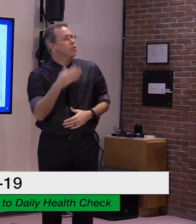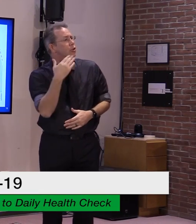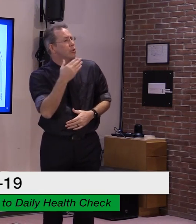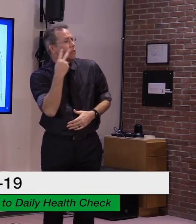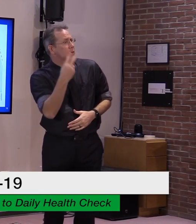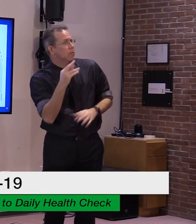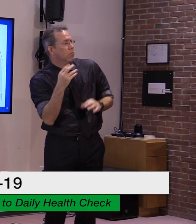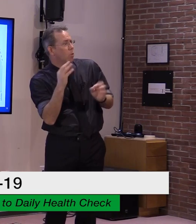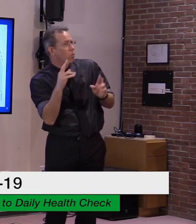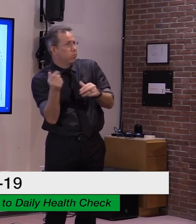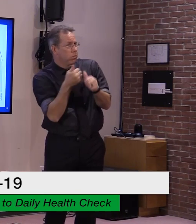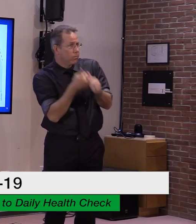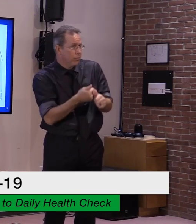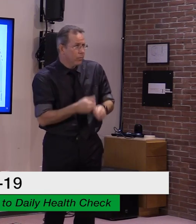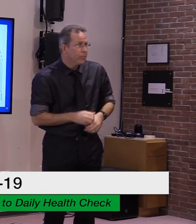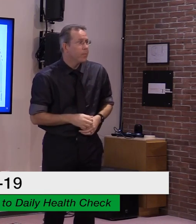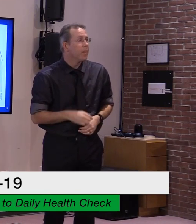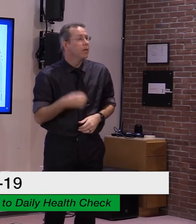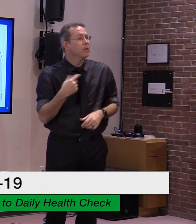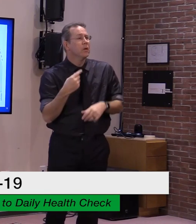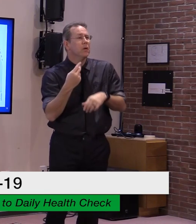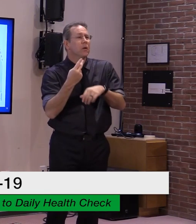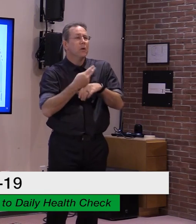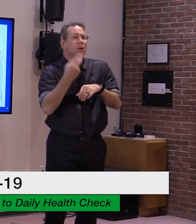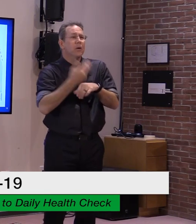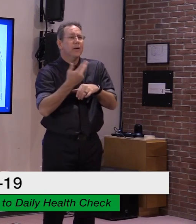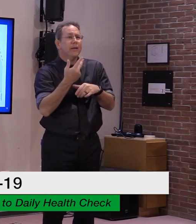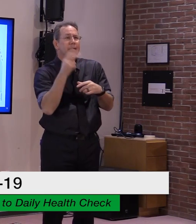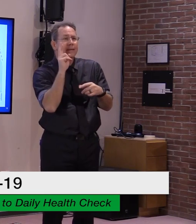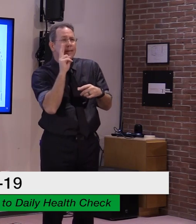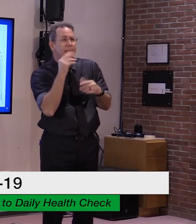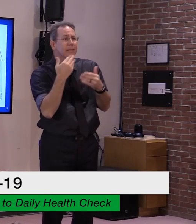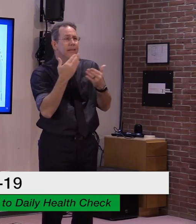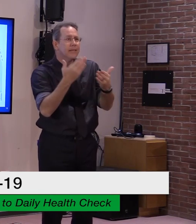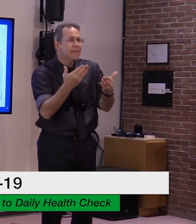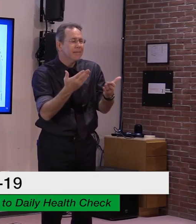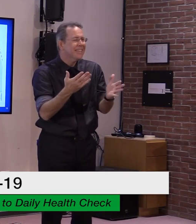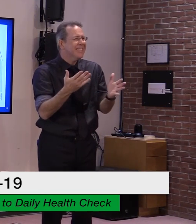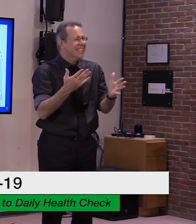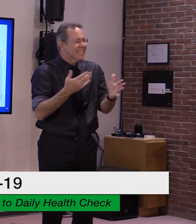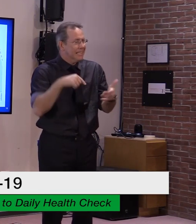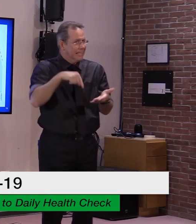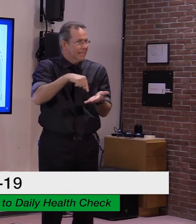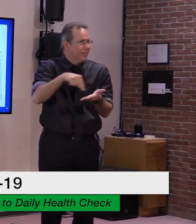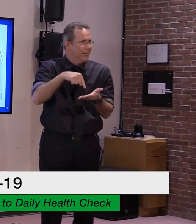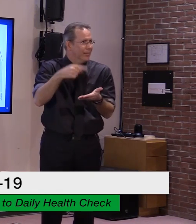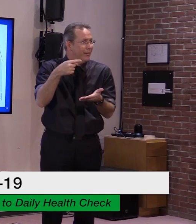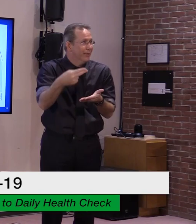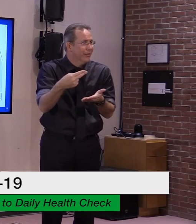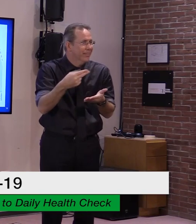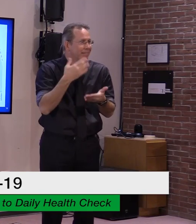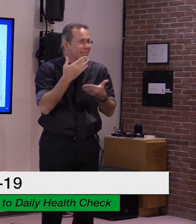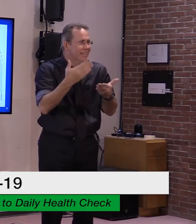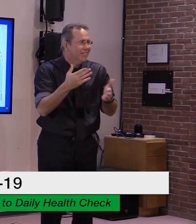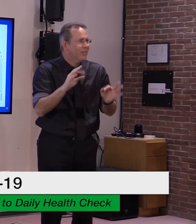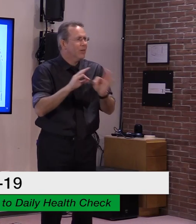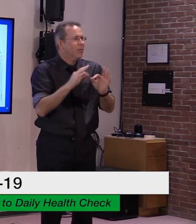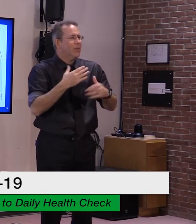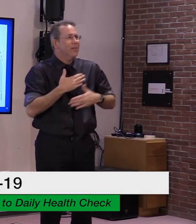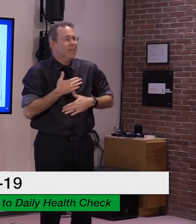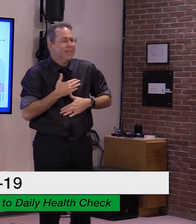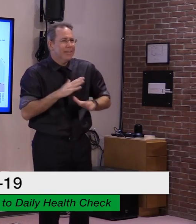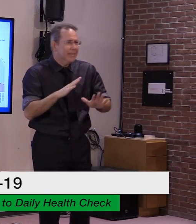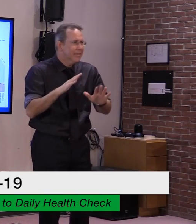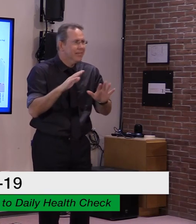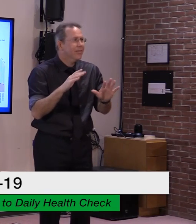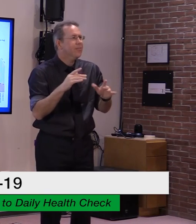more important to follow the public health guidance and avoid any sort of thanksgiving surge here in vermont looking